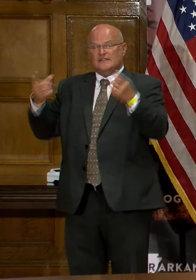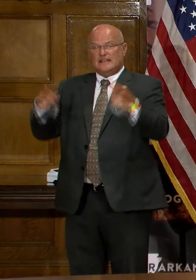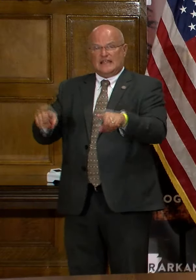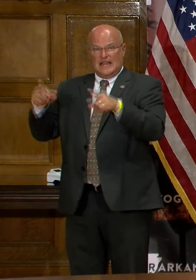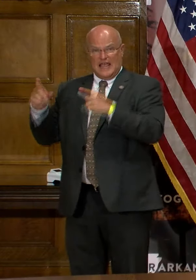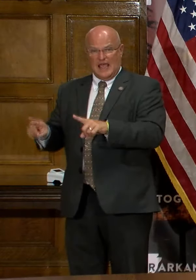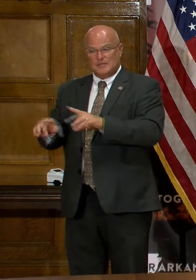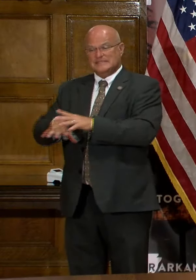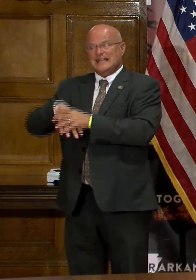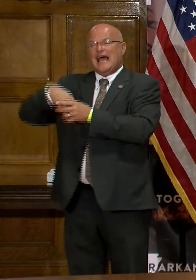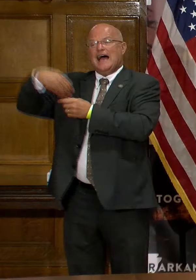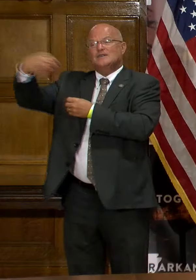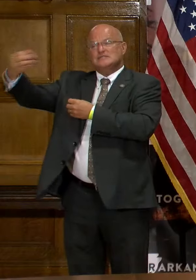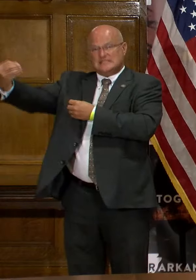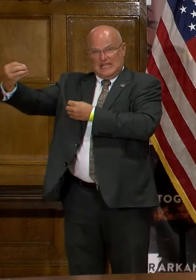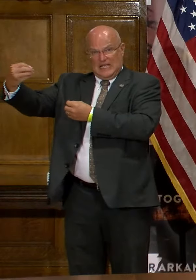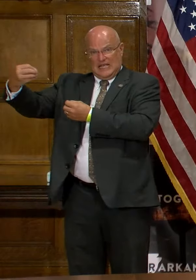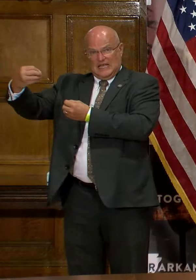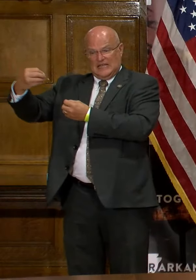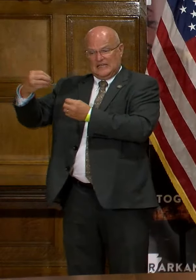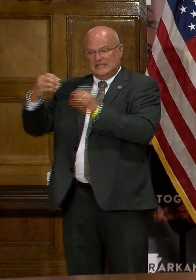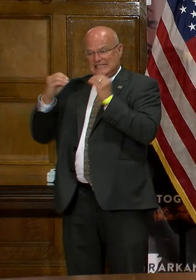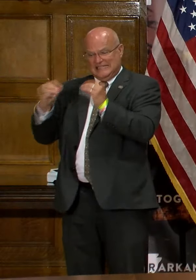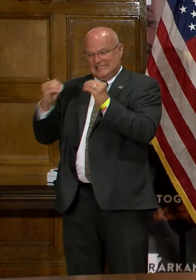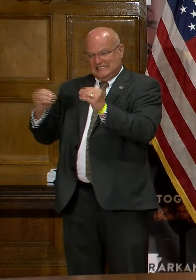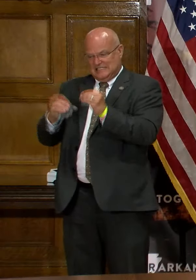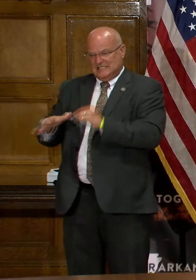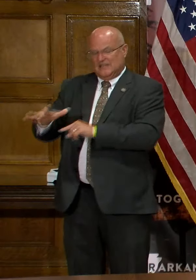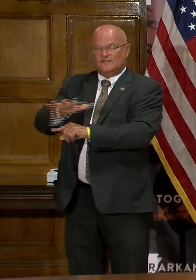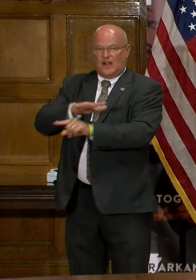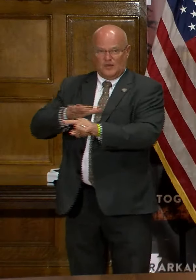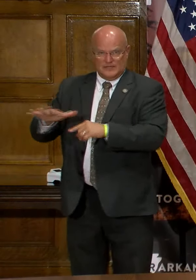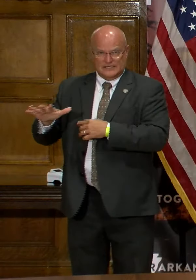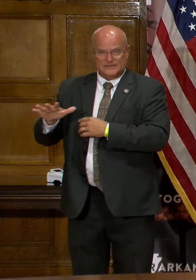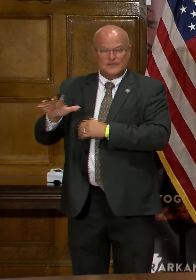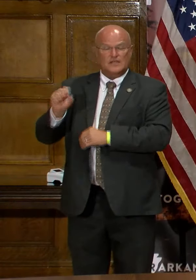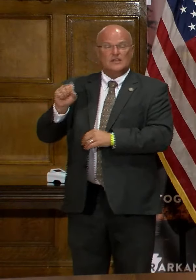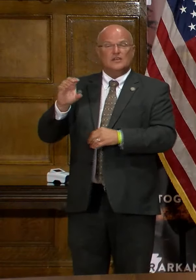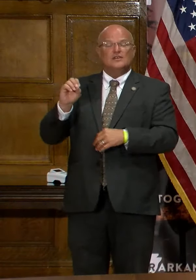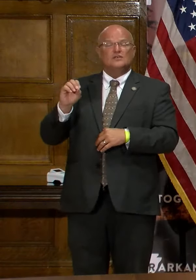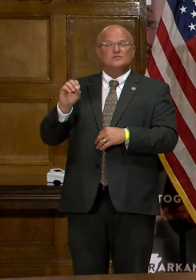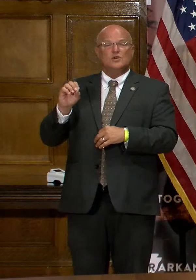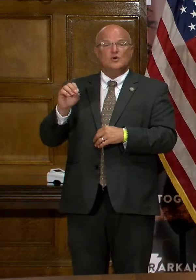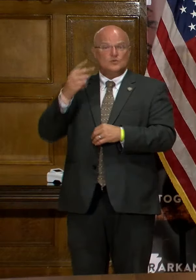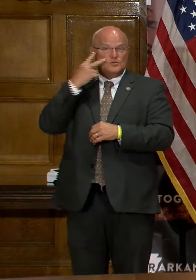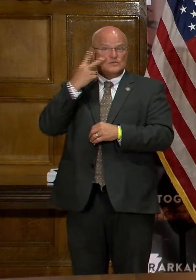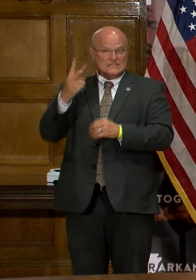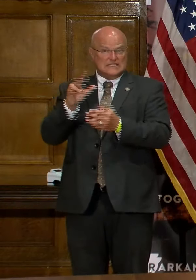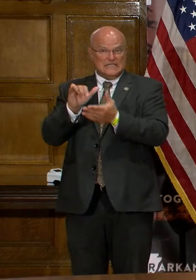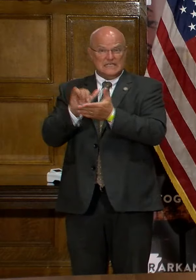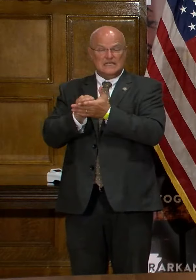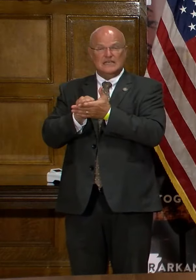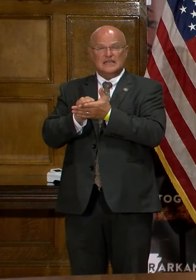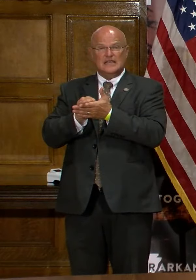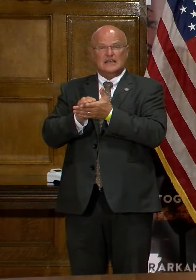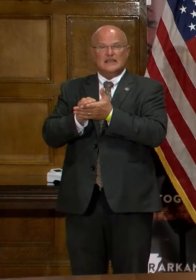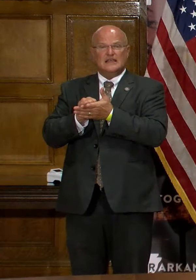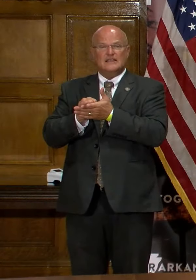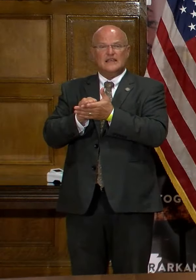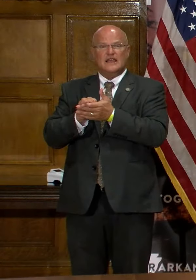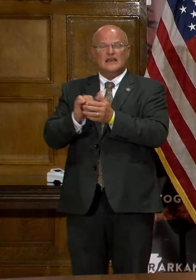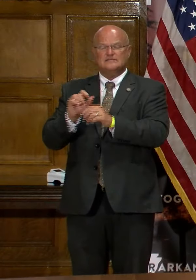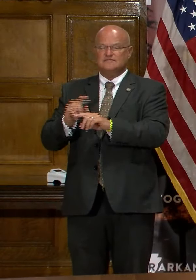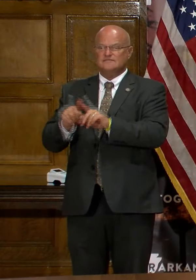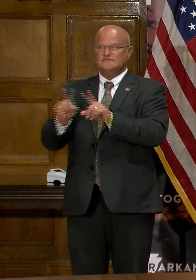happens outside of the educational environment, and you see that